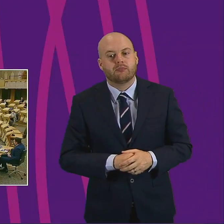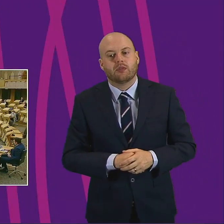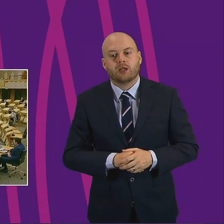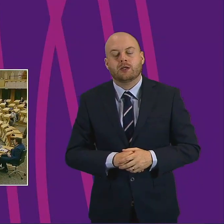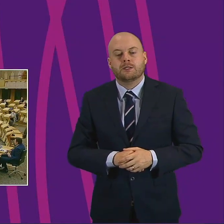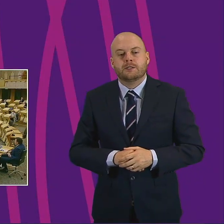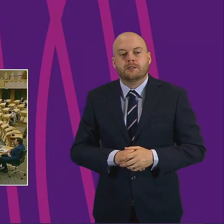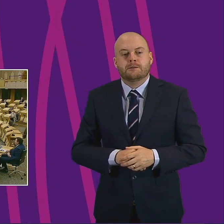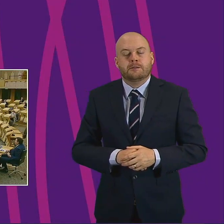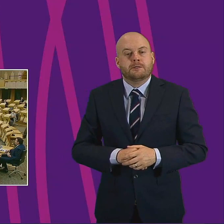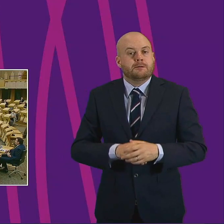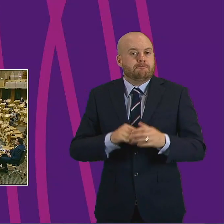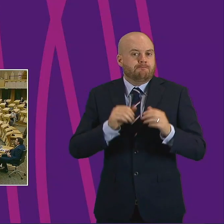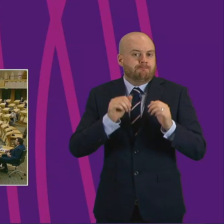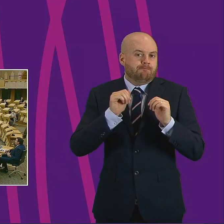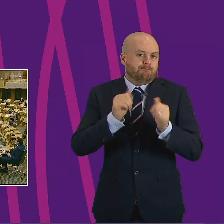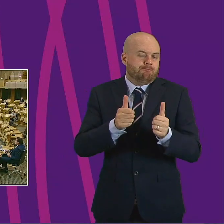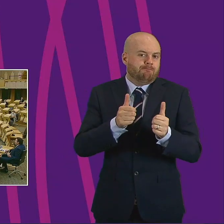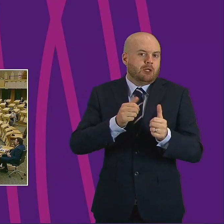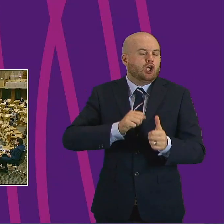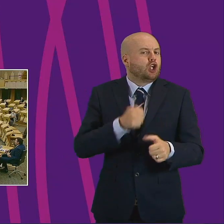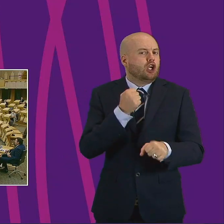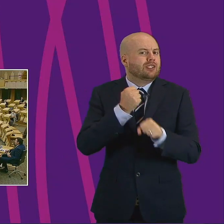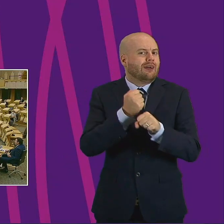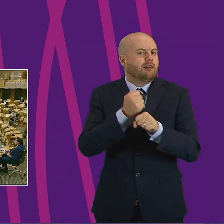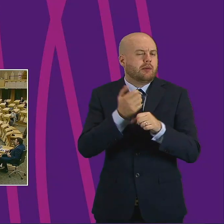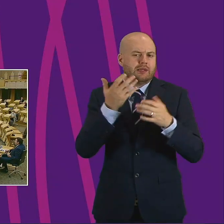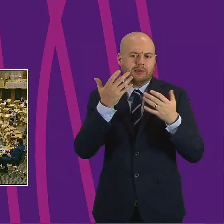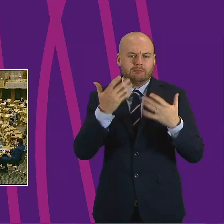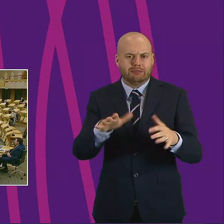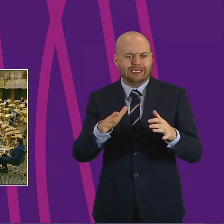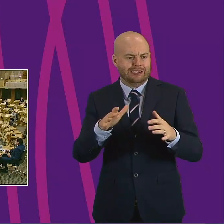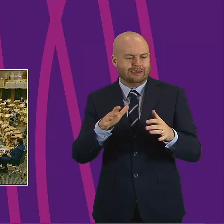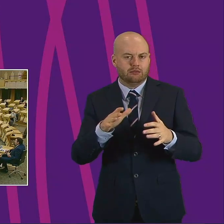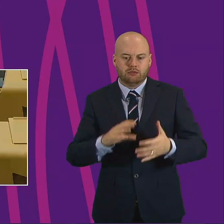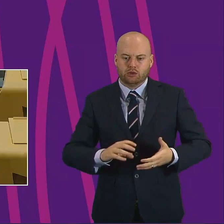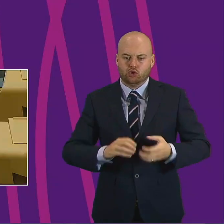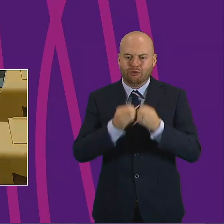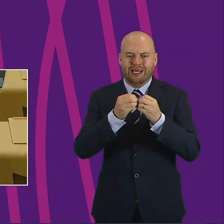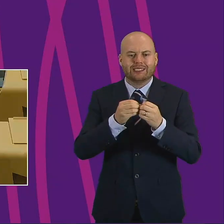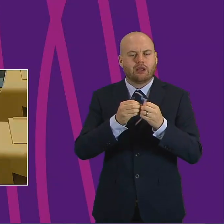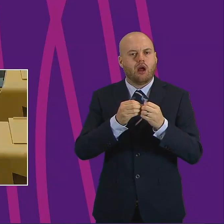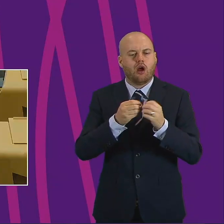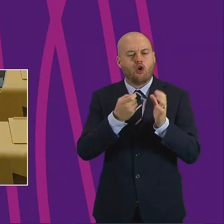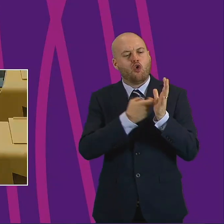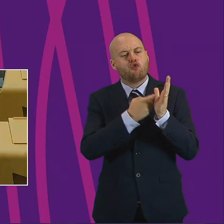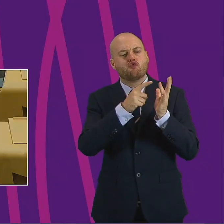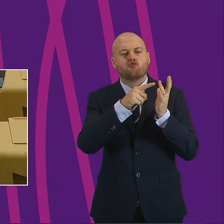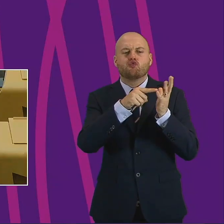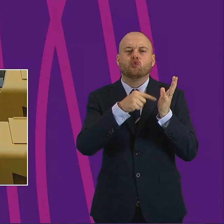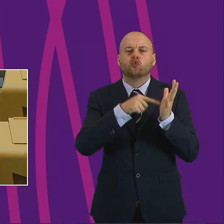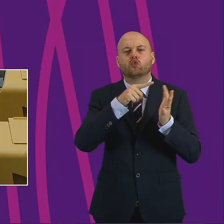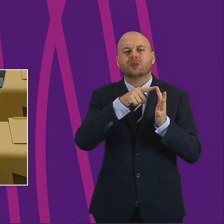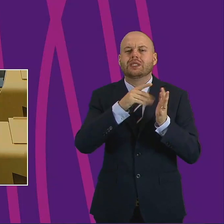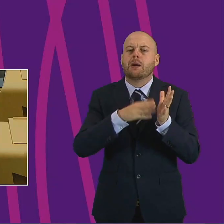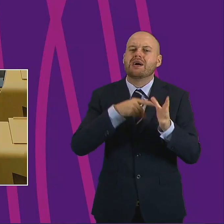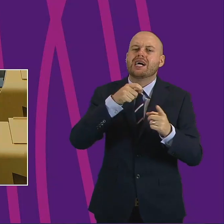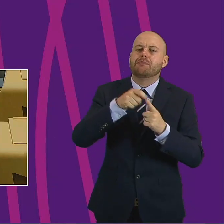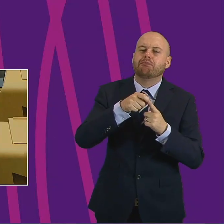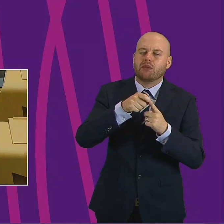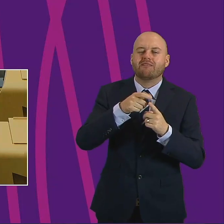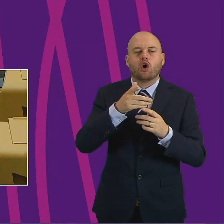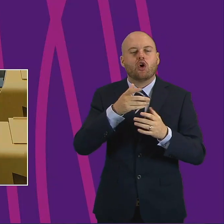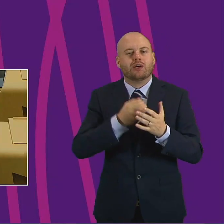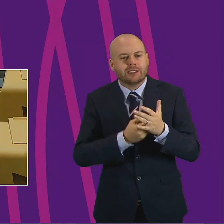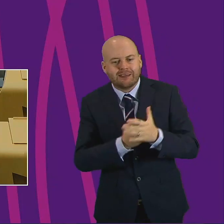Government produced a detailed route map for the reopening of economic and social life. It's not perfect, but at least it is